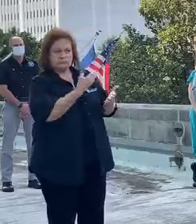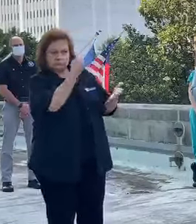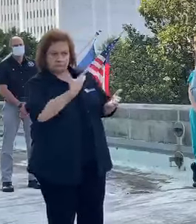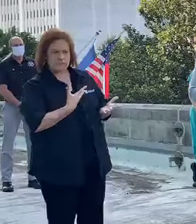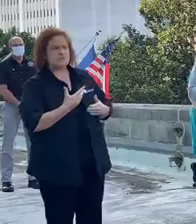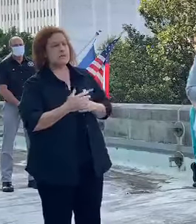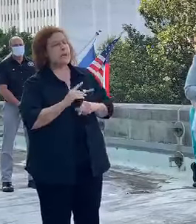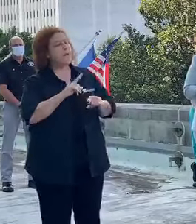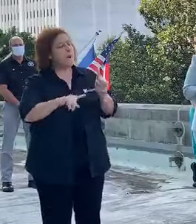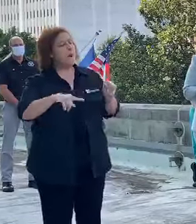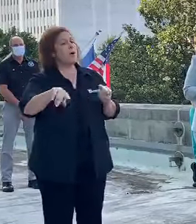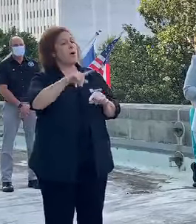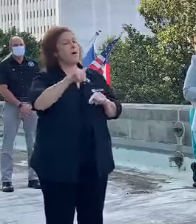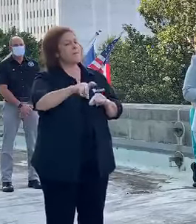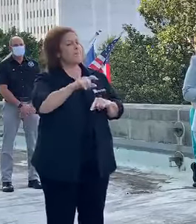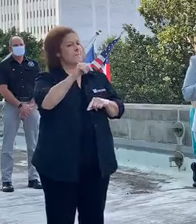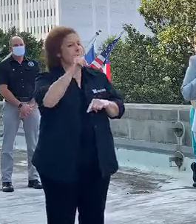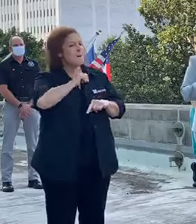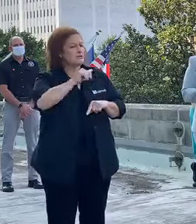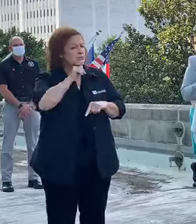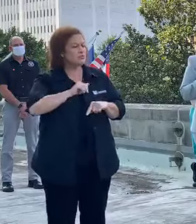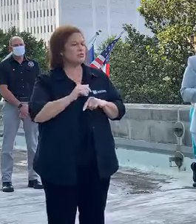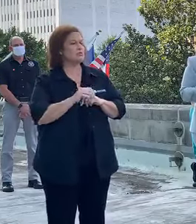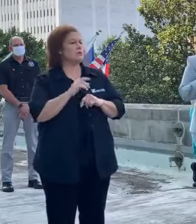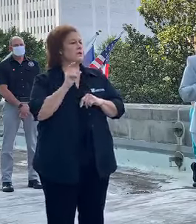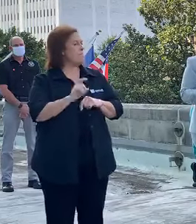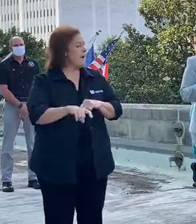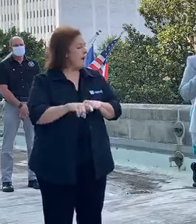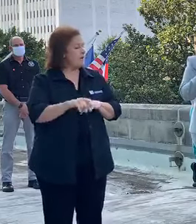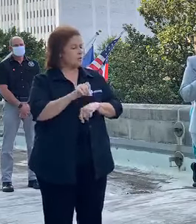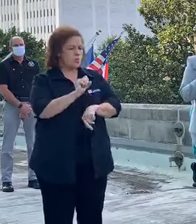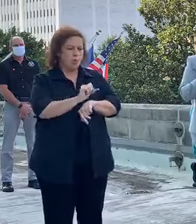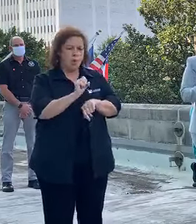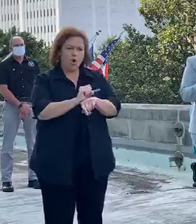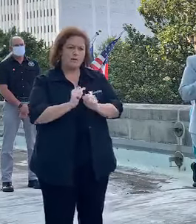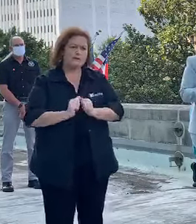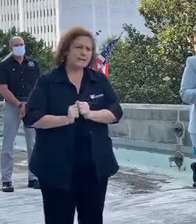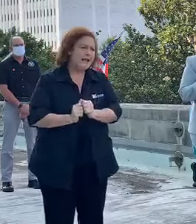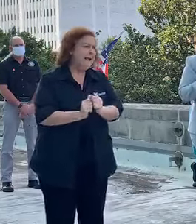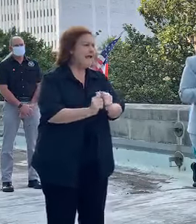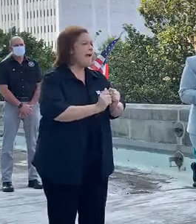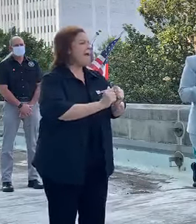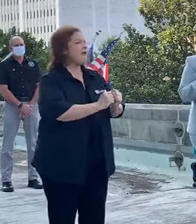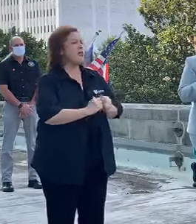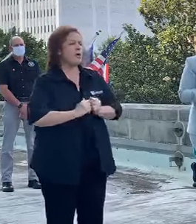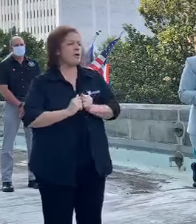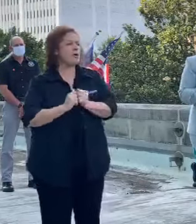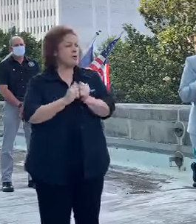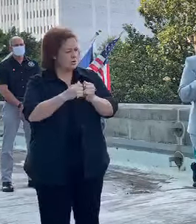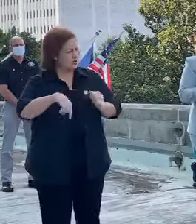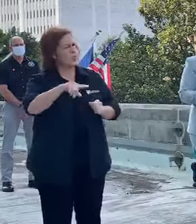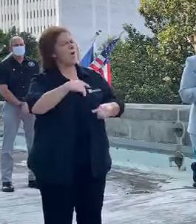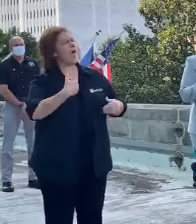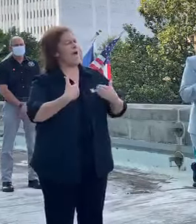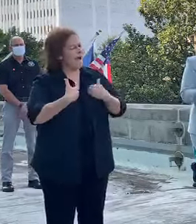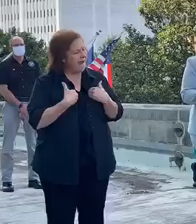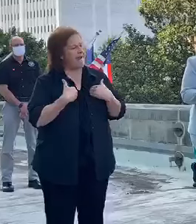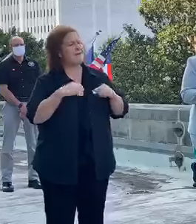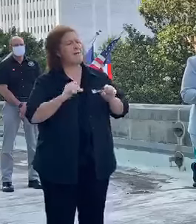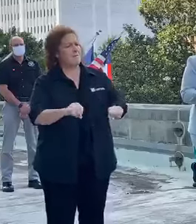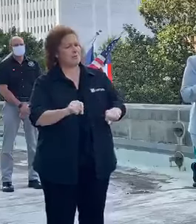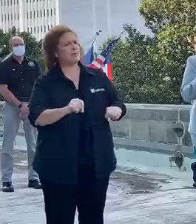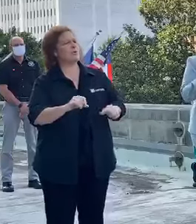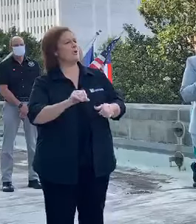can be patient and united in our purpose, which we've demonstrated that we have the ability and capacity to